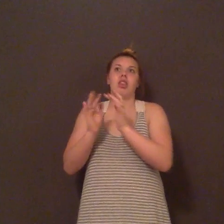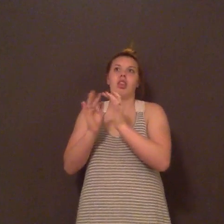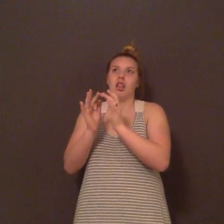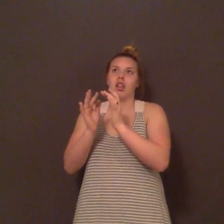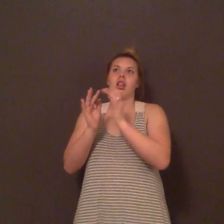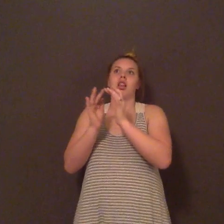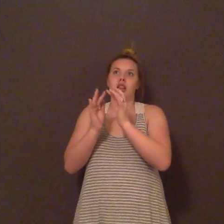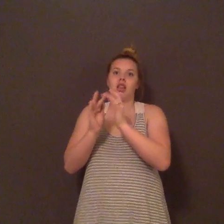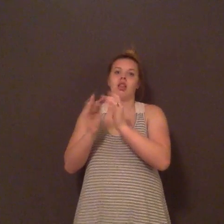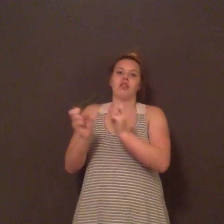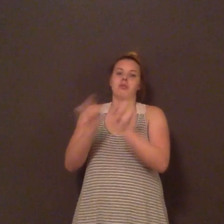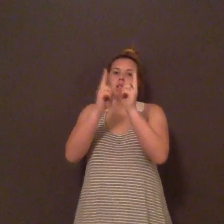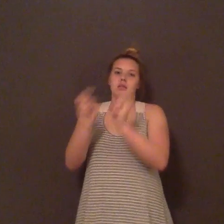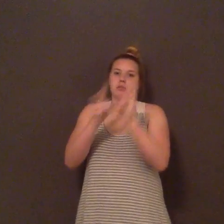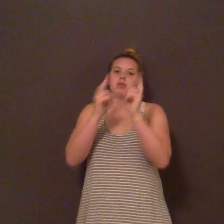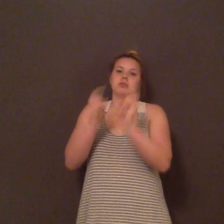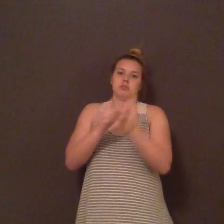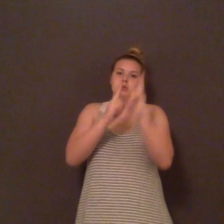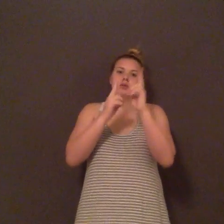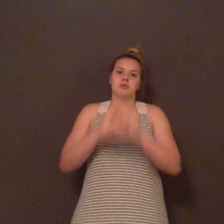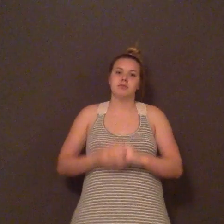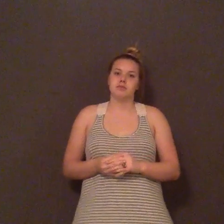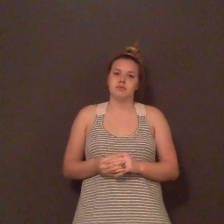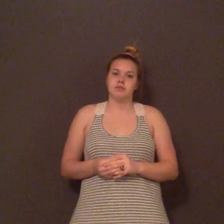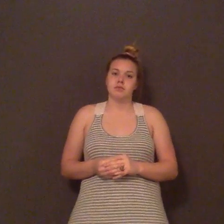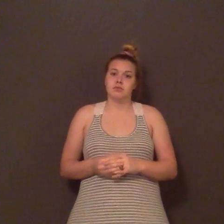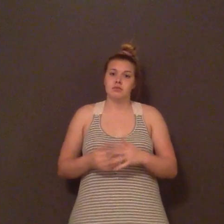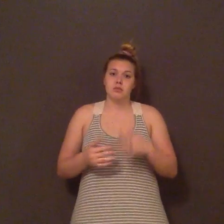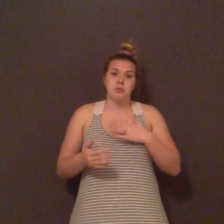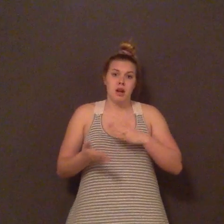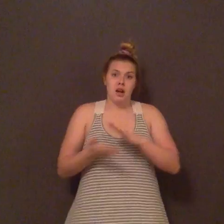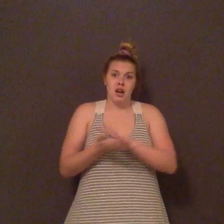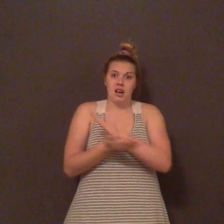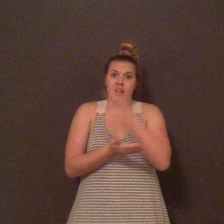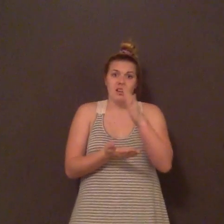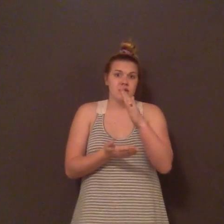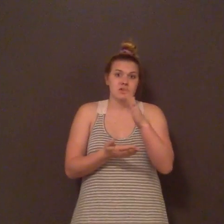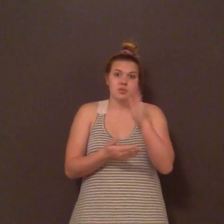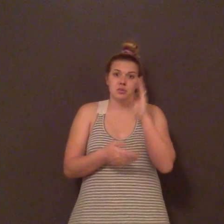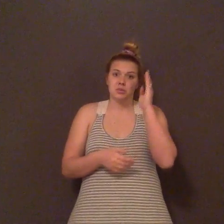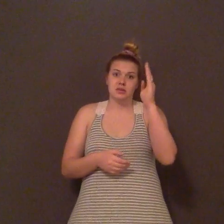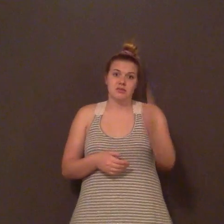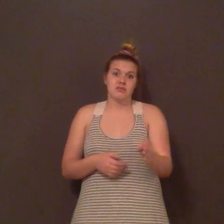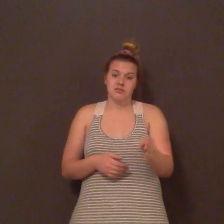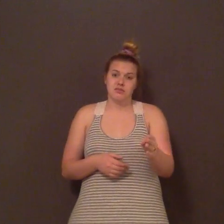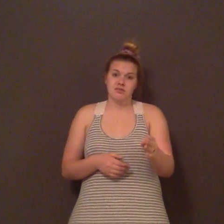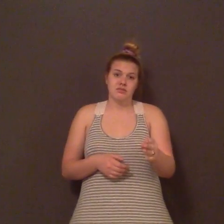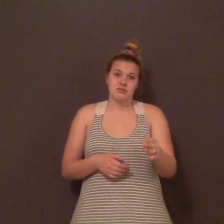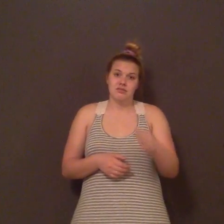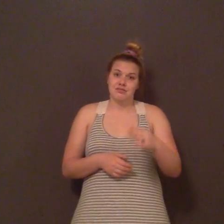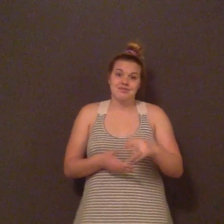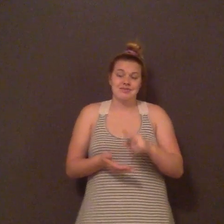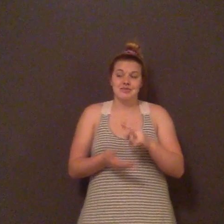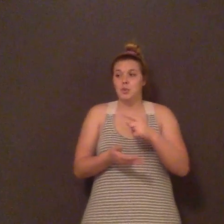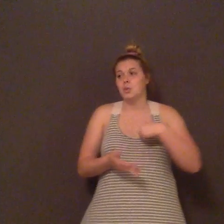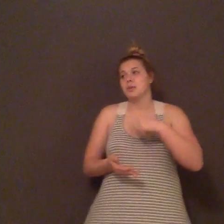Mr. Jameson, I was mistaken. It'll take me my entire college career to do this. And the university will be indebted to you for your